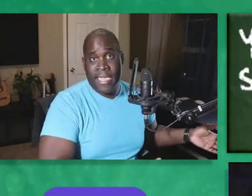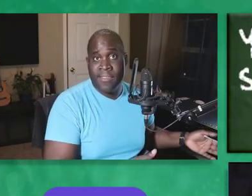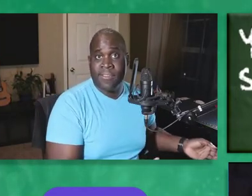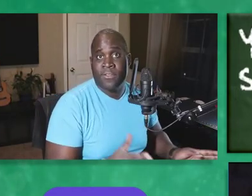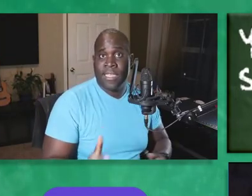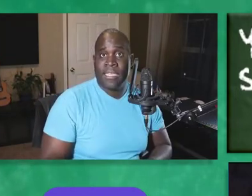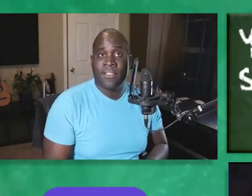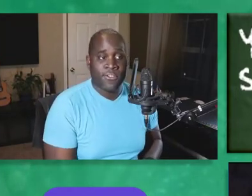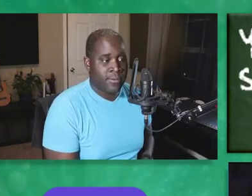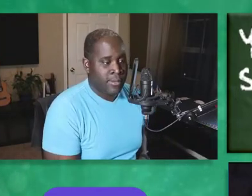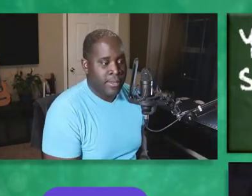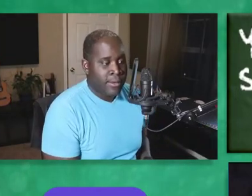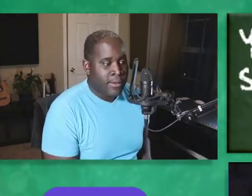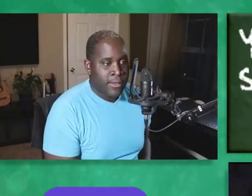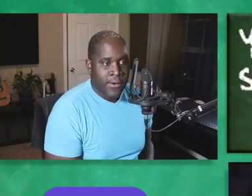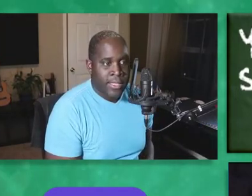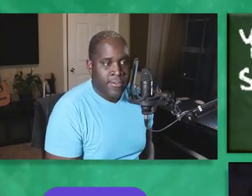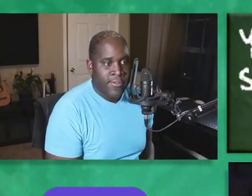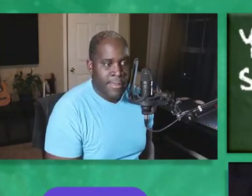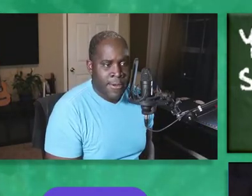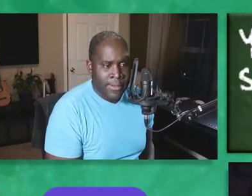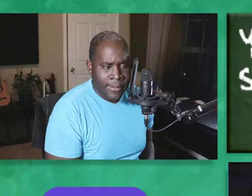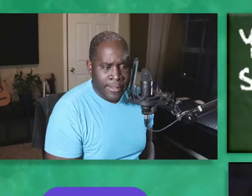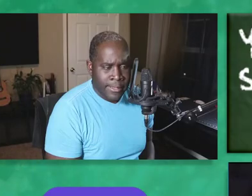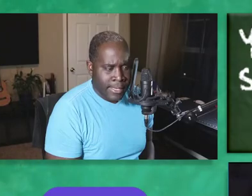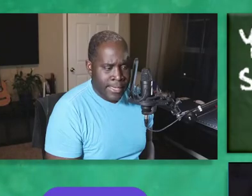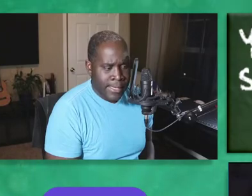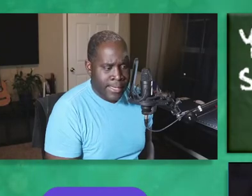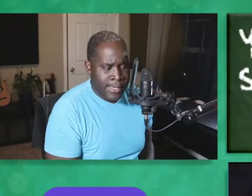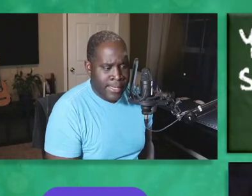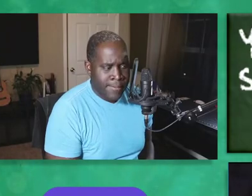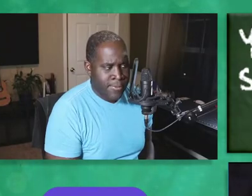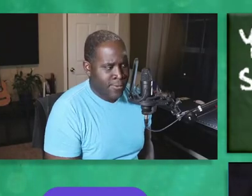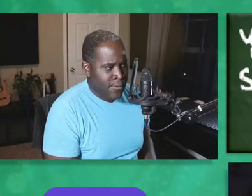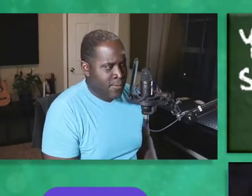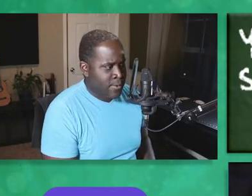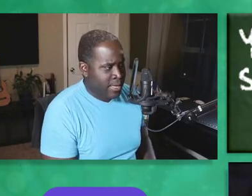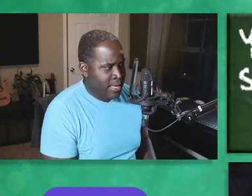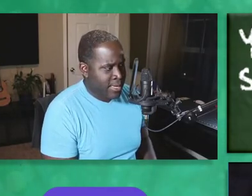translating the ASL to English. All right, let's just keep going.